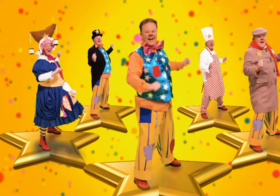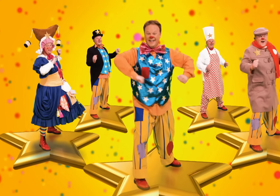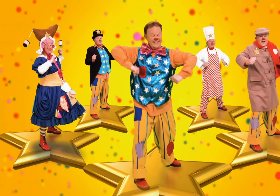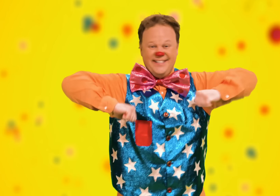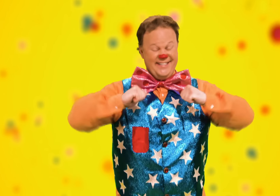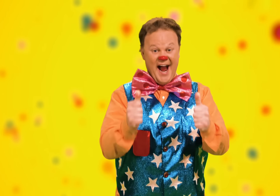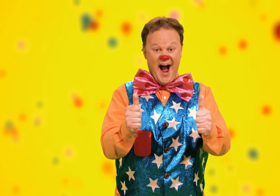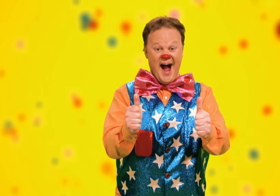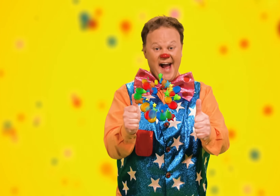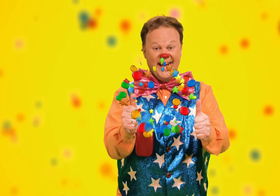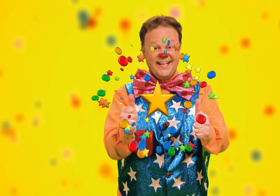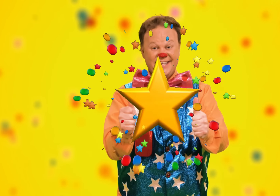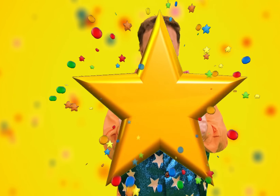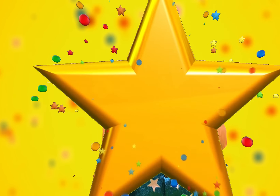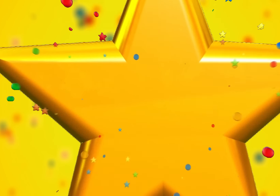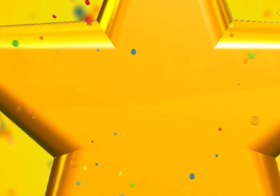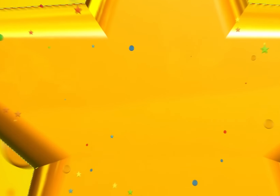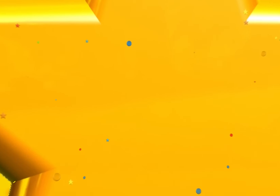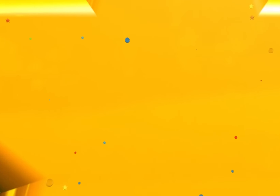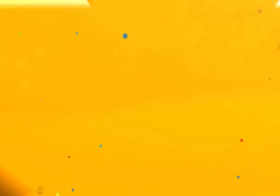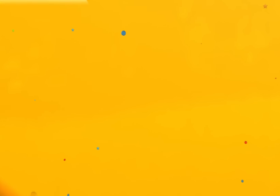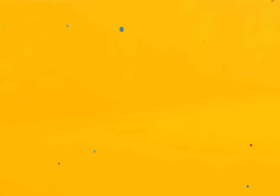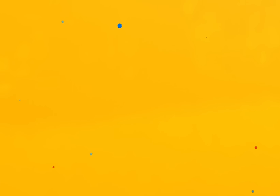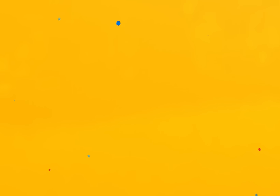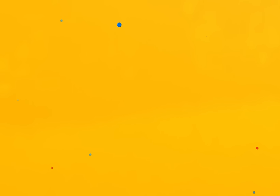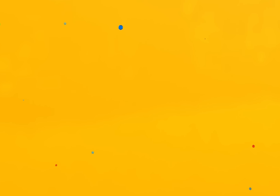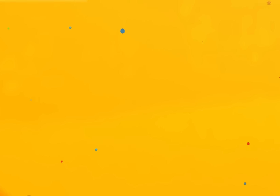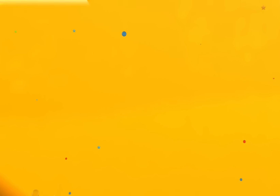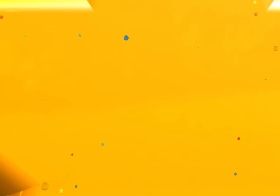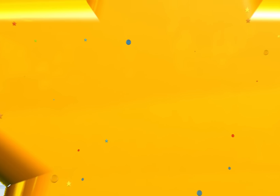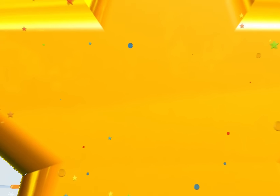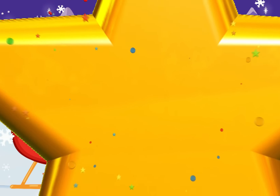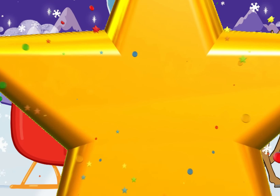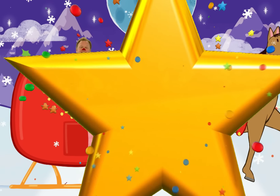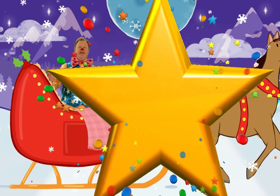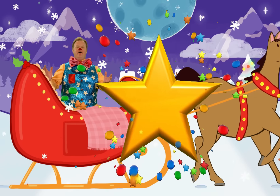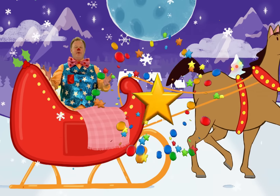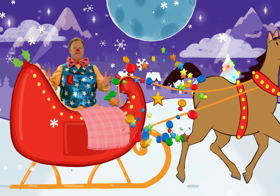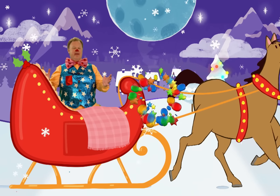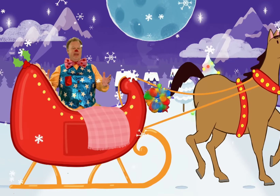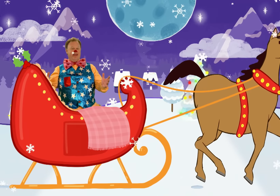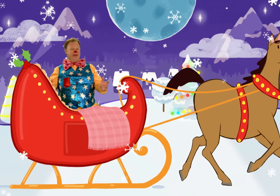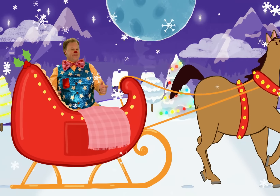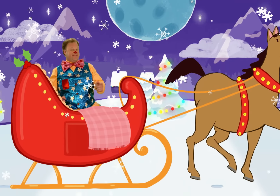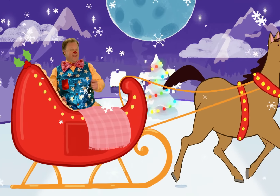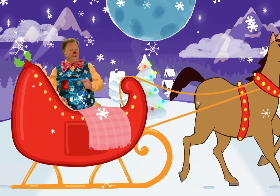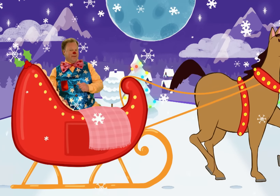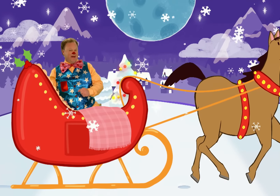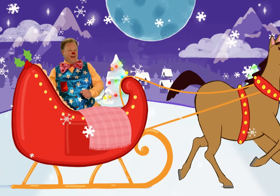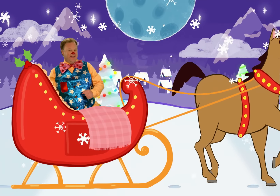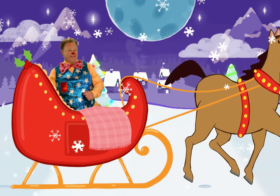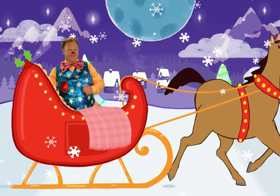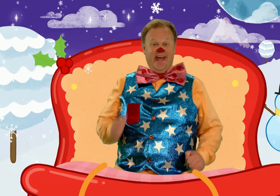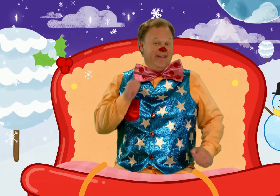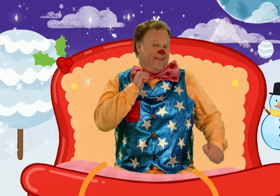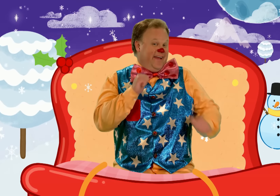star. Shine! Come on, everyone. Sing along with me. It's Jingle Bells.